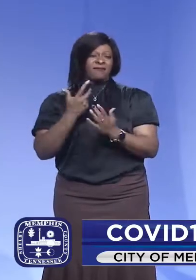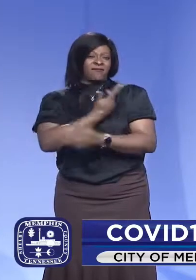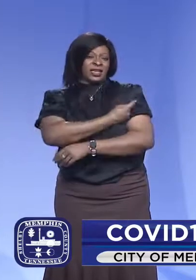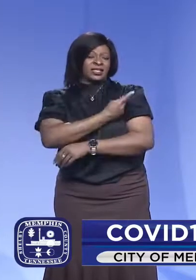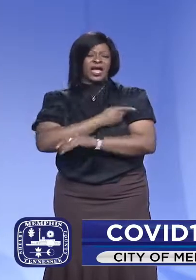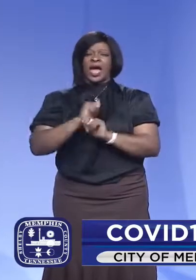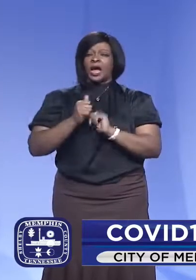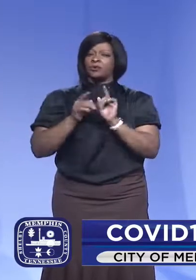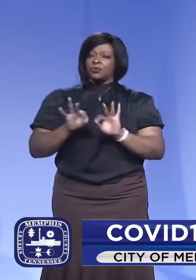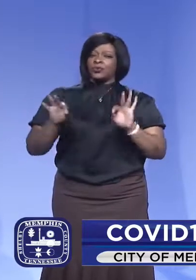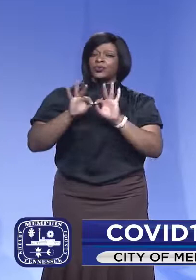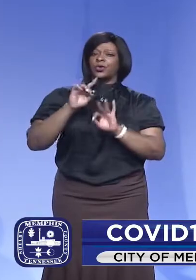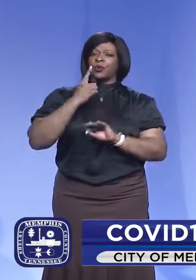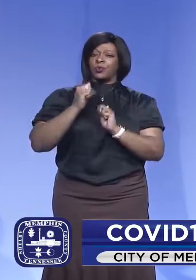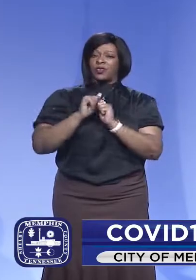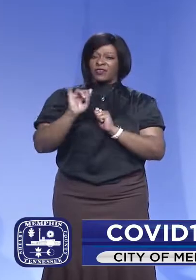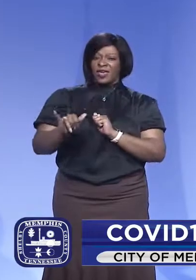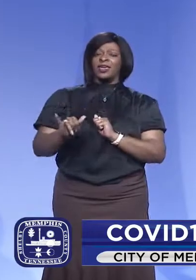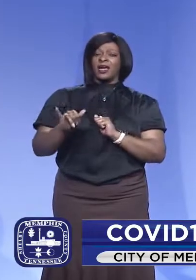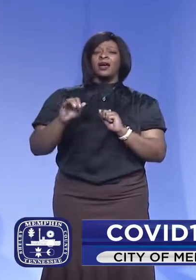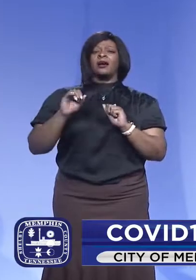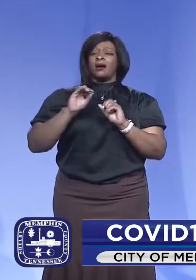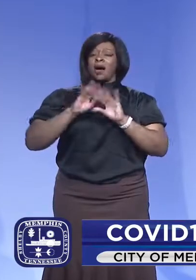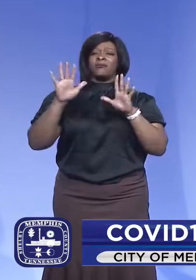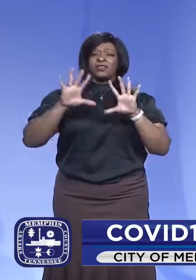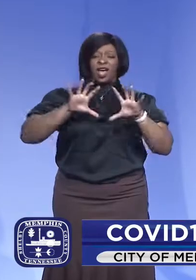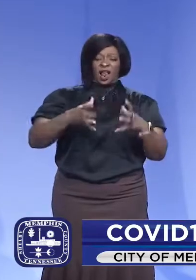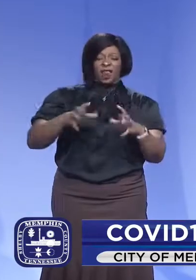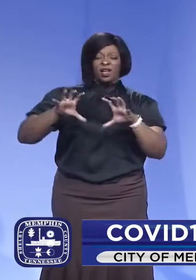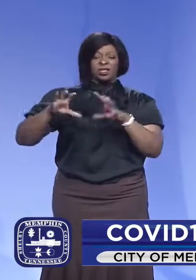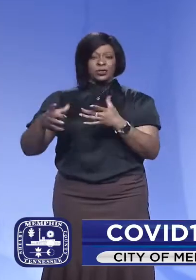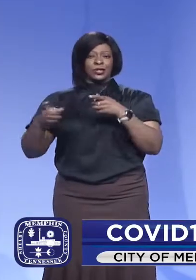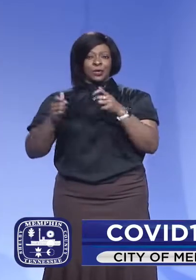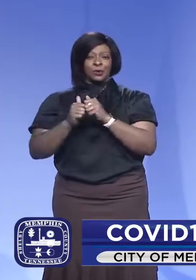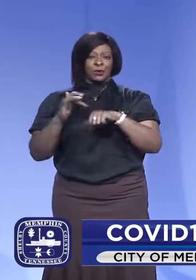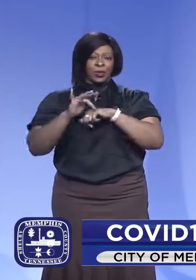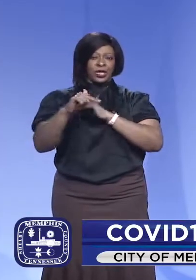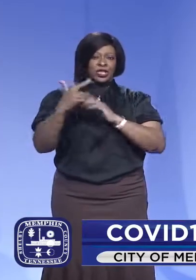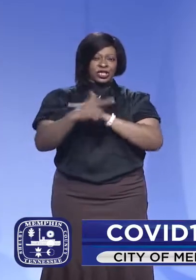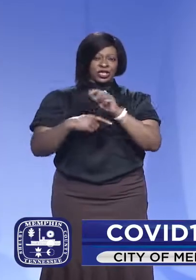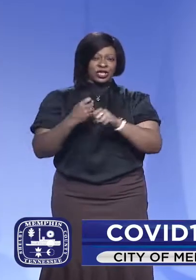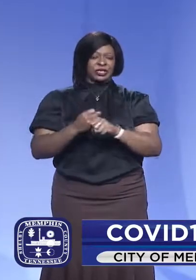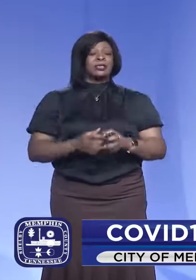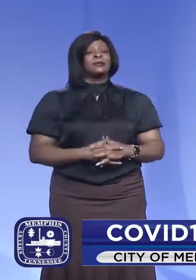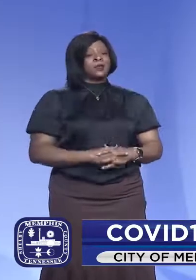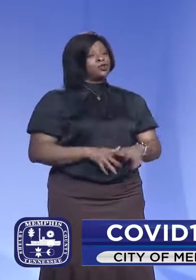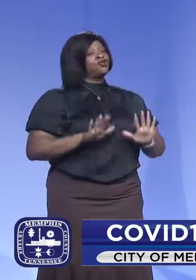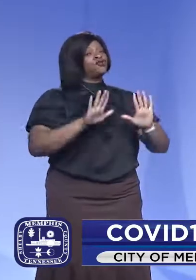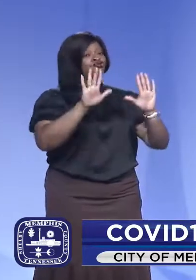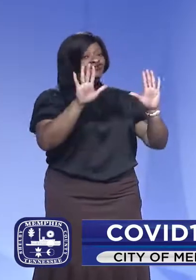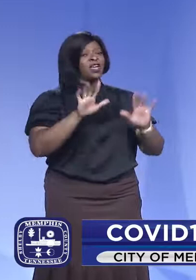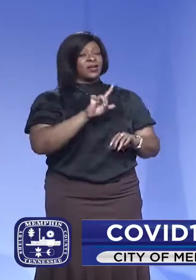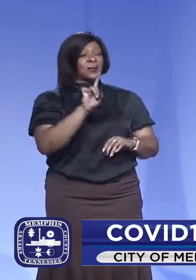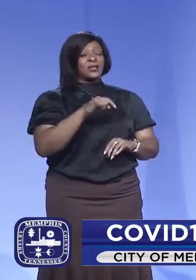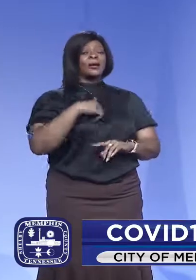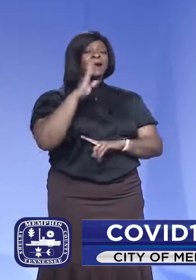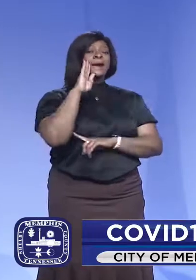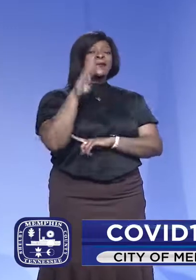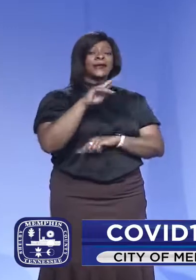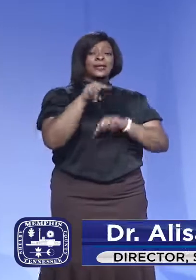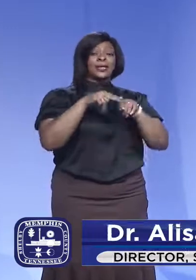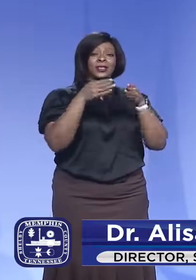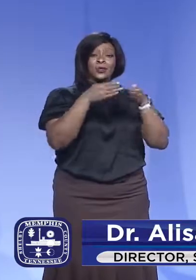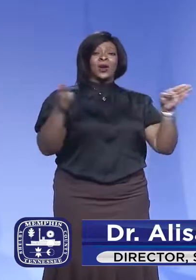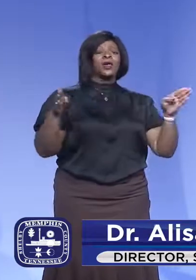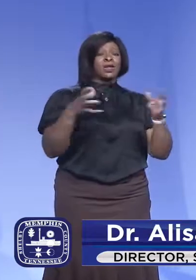how critical that is with, obviously the clusters they dealt with earlier this year? So that's a great question, and I know